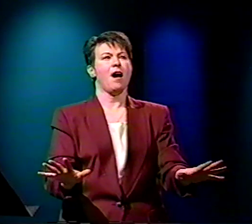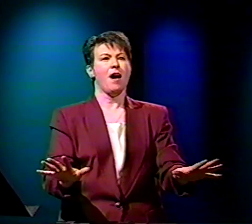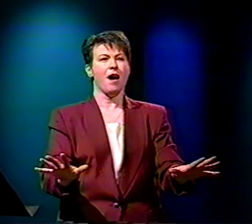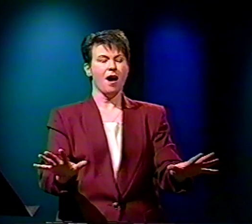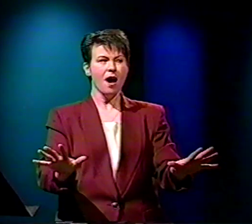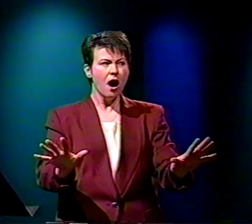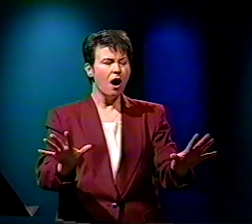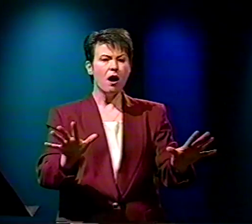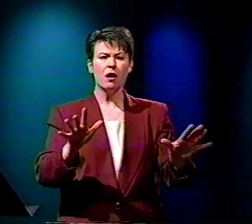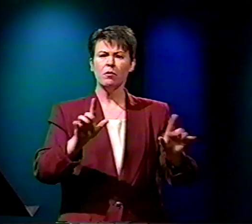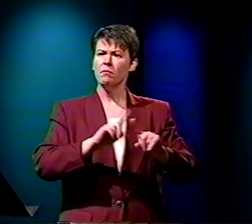I mean,